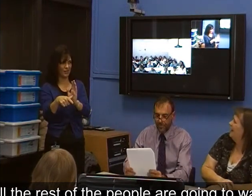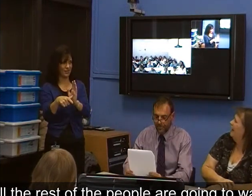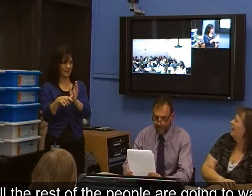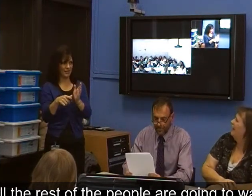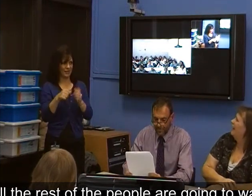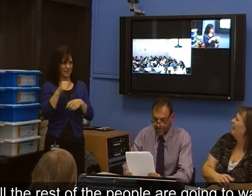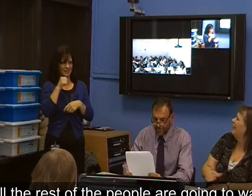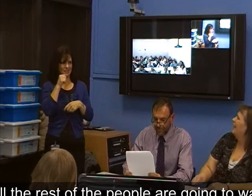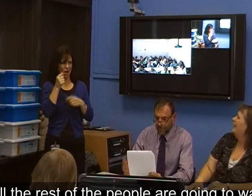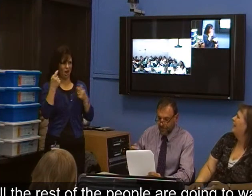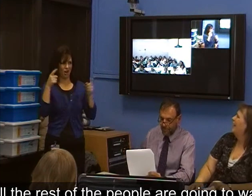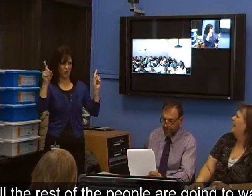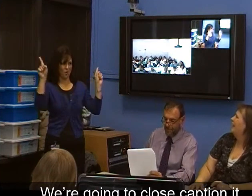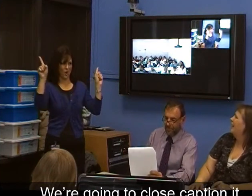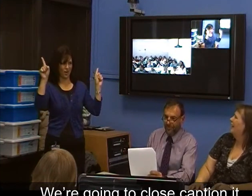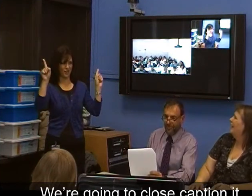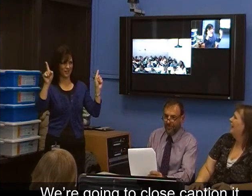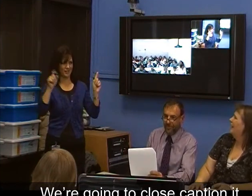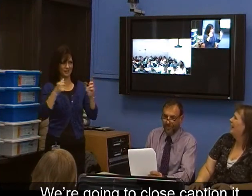it's not going to work too good.